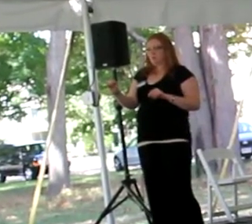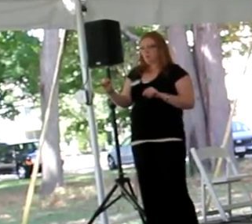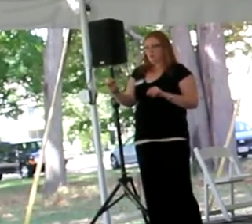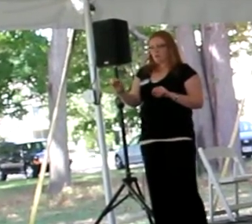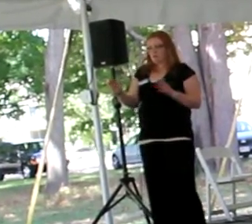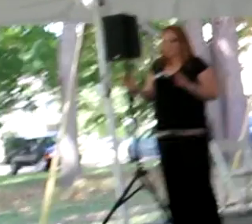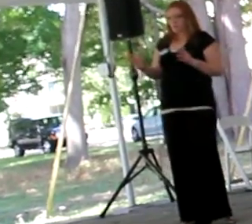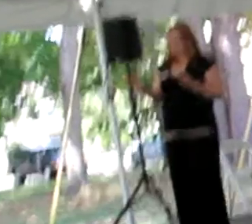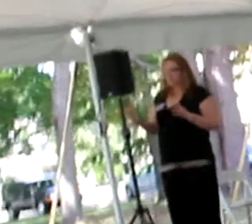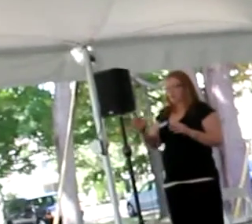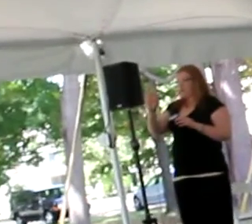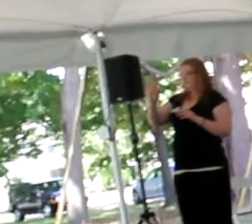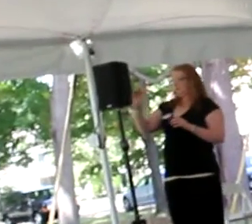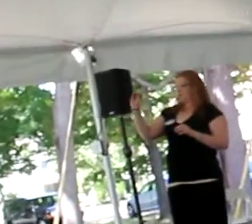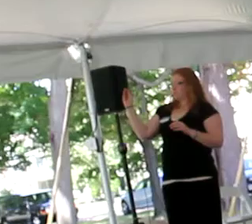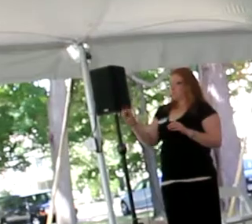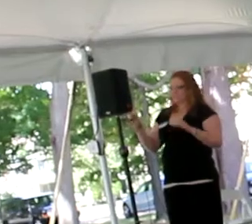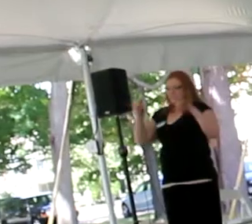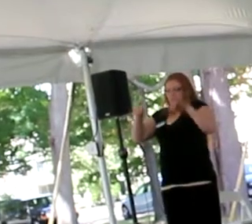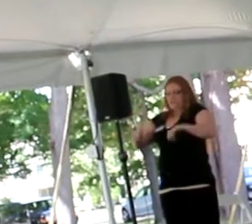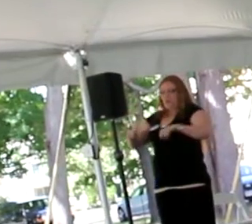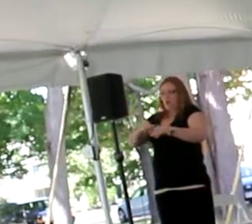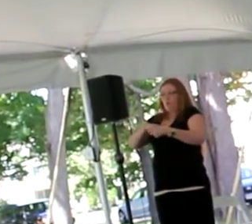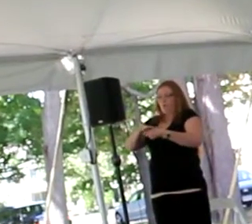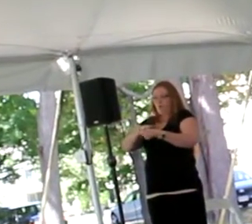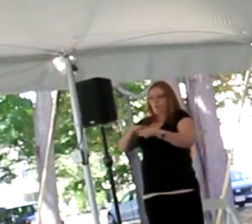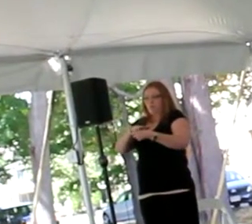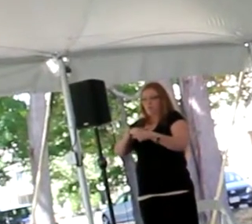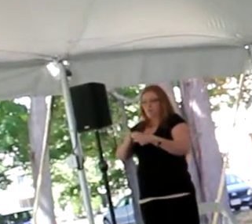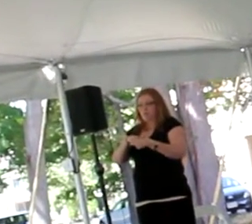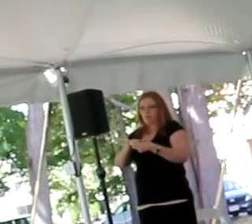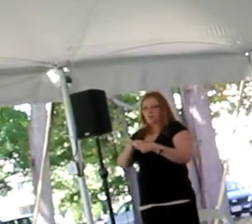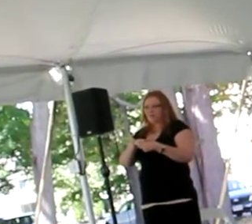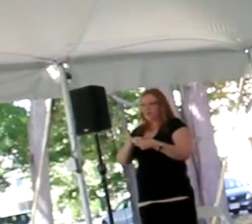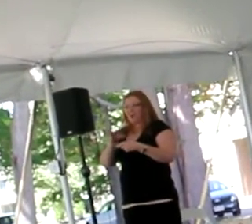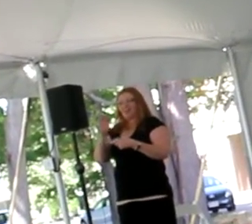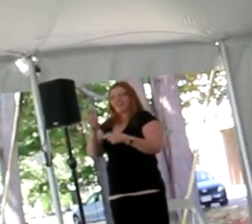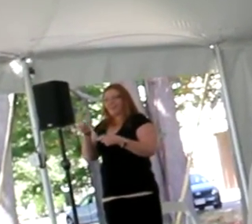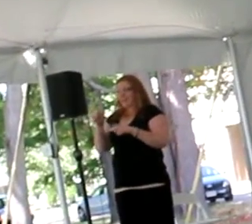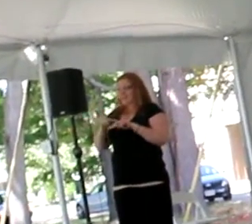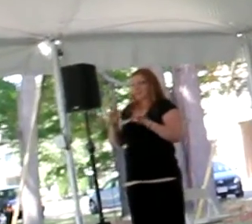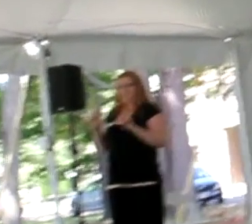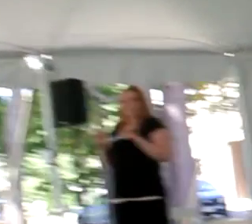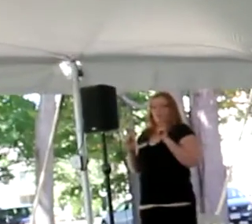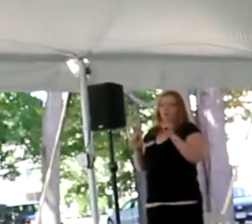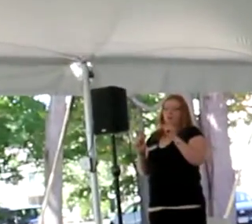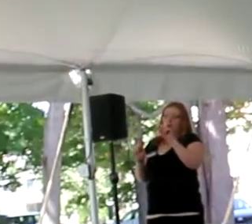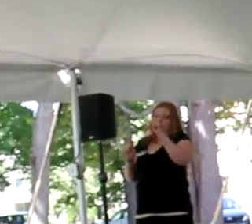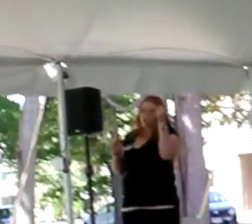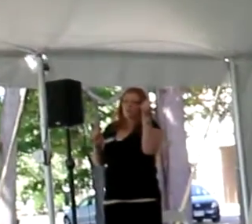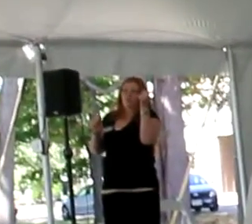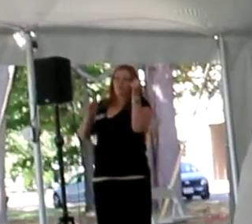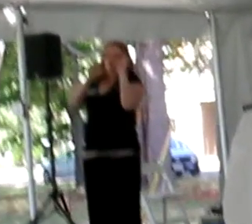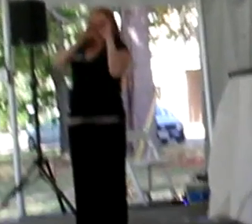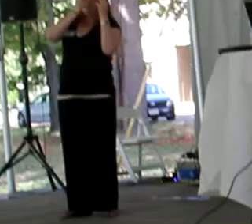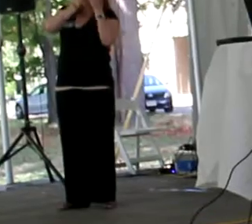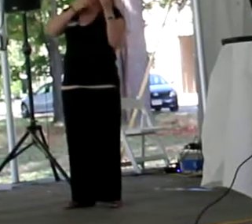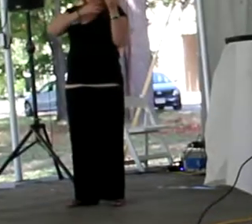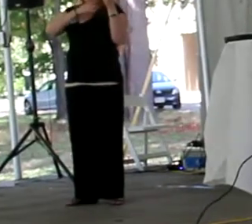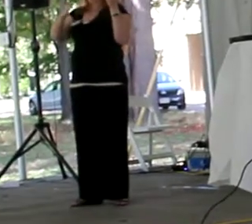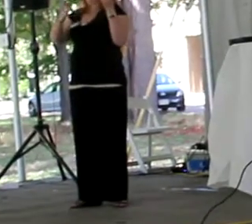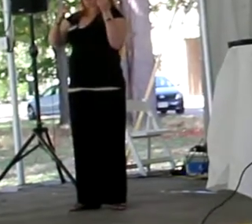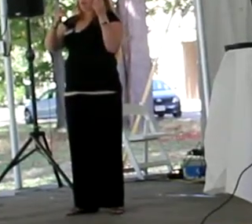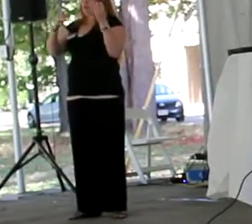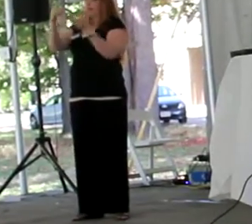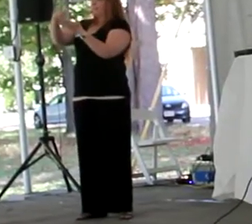New England stays at the local level. Which is unlike a lot of other national philanthropic organizations. So usually the